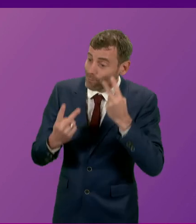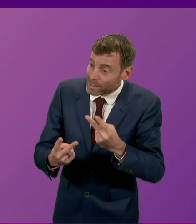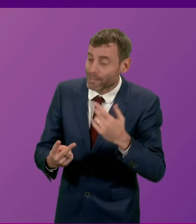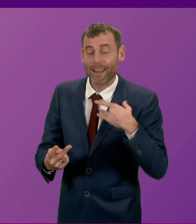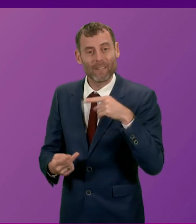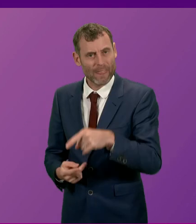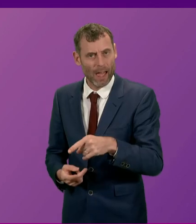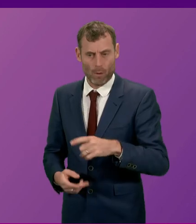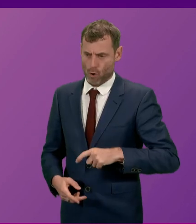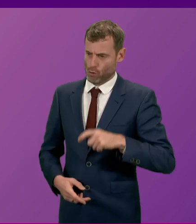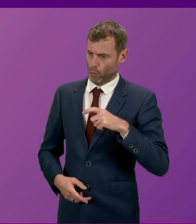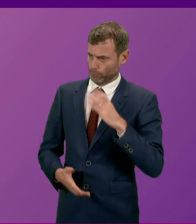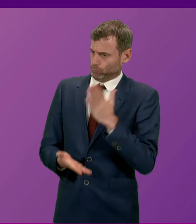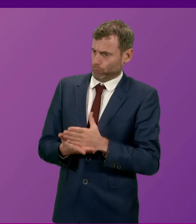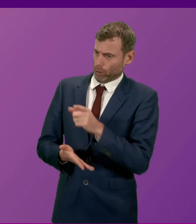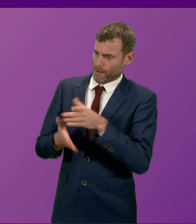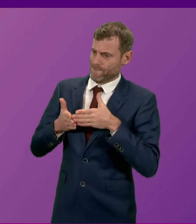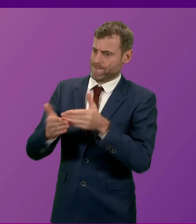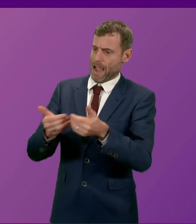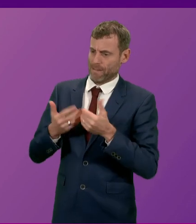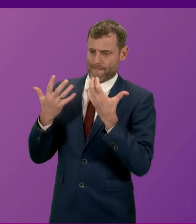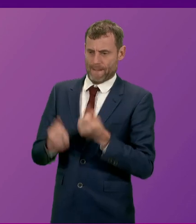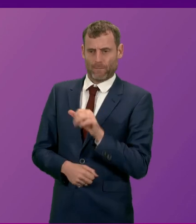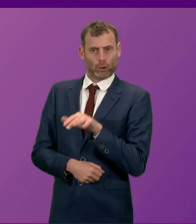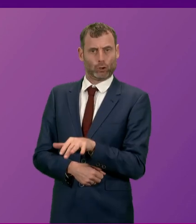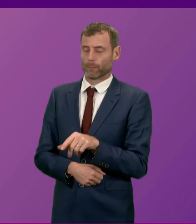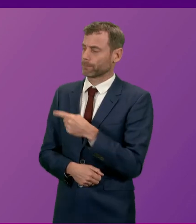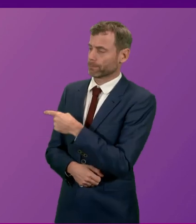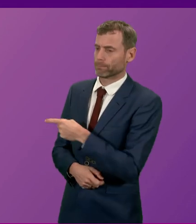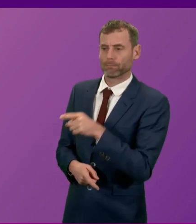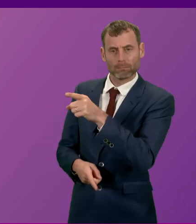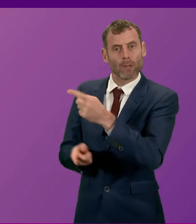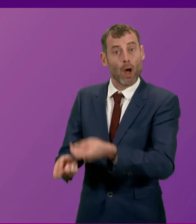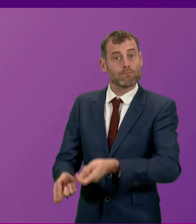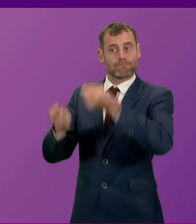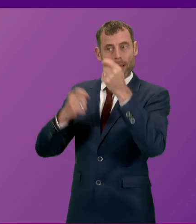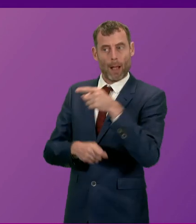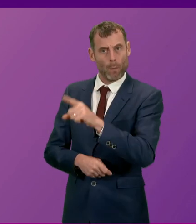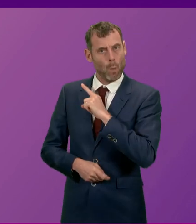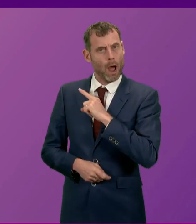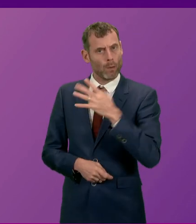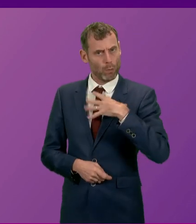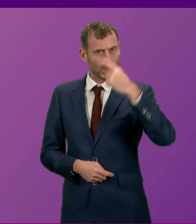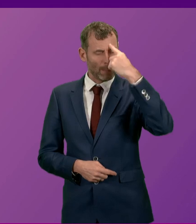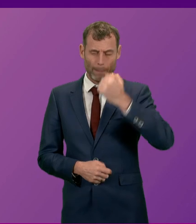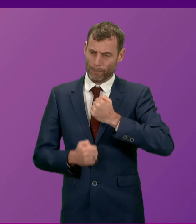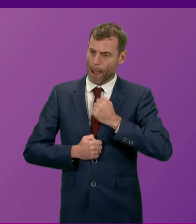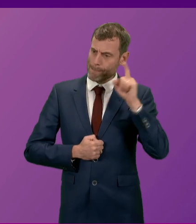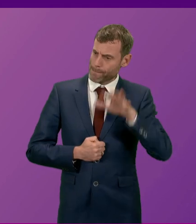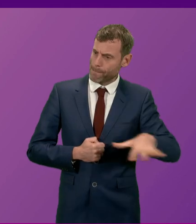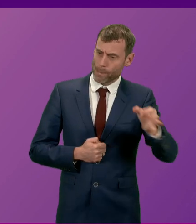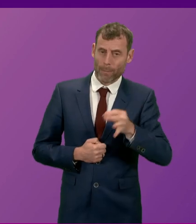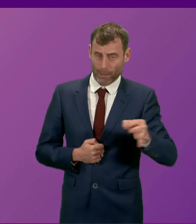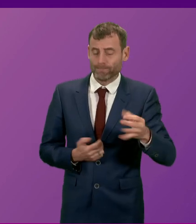officer, I accept the points that Mr Gibson makes on behalf of his constituents in Arran, and the position with the MV